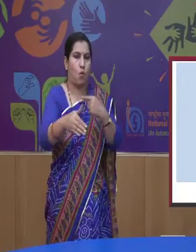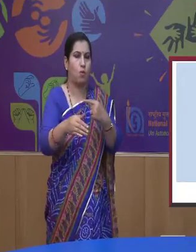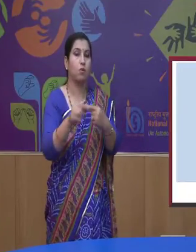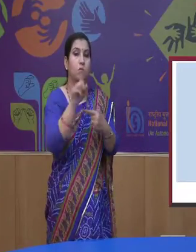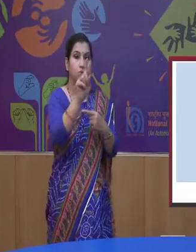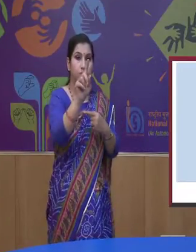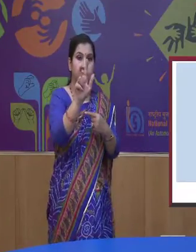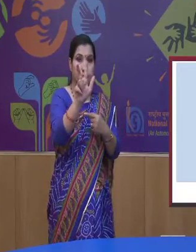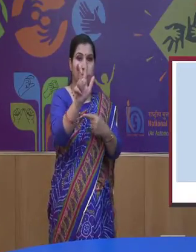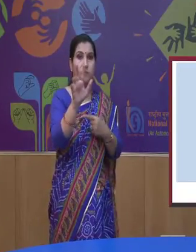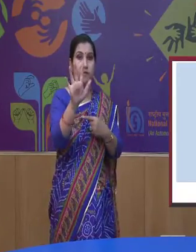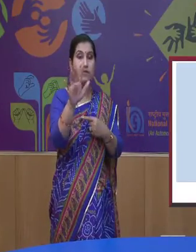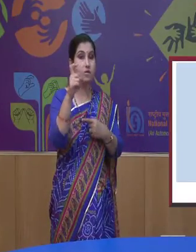1857.